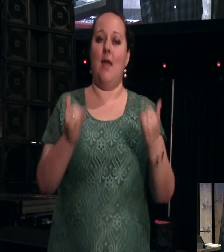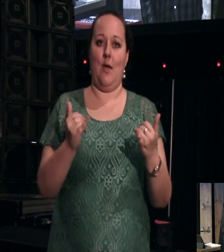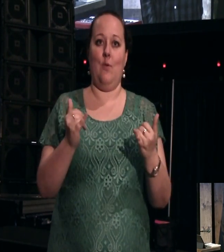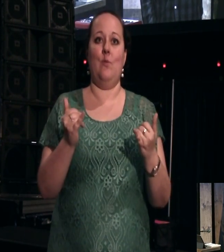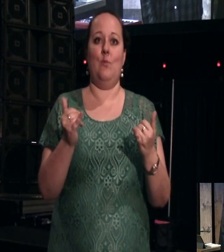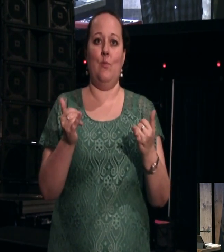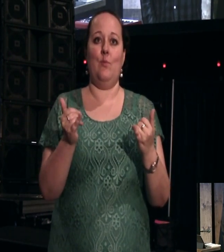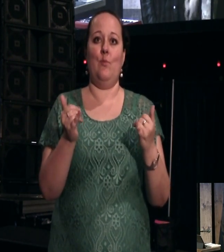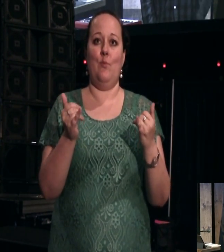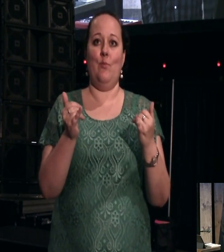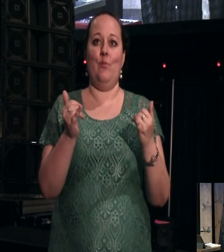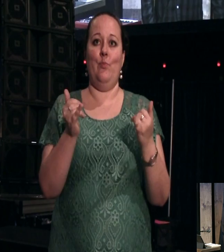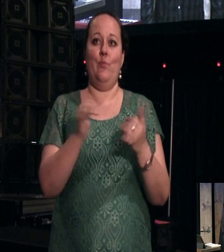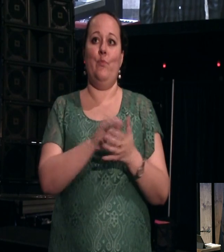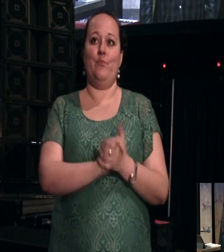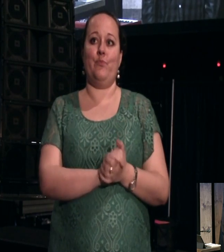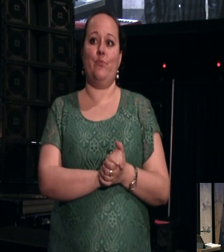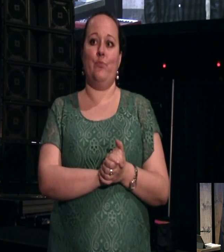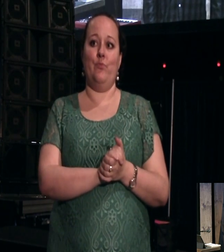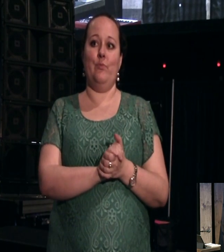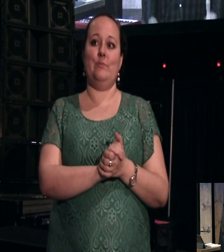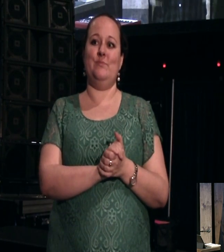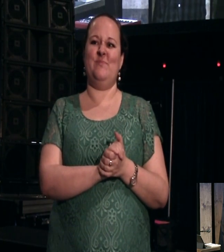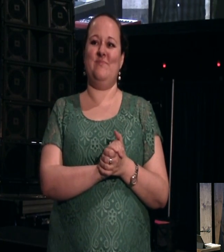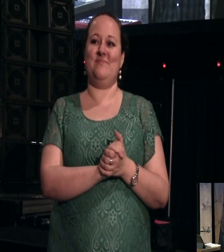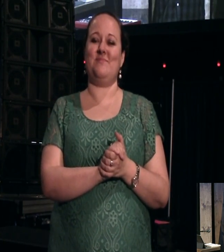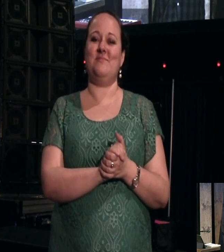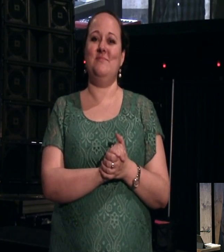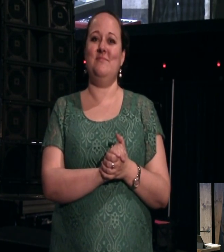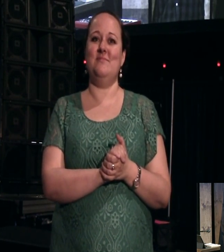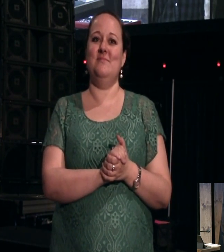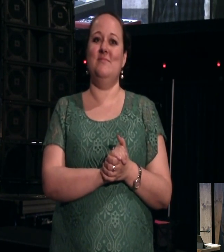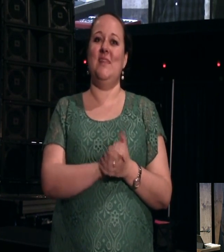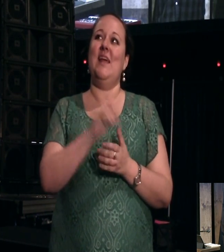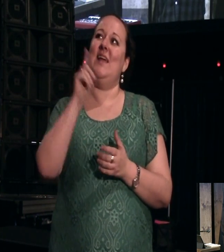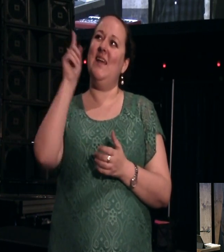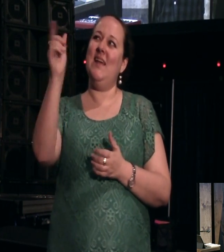God wants you to be holy now.